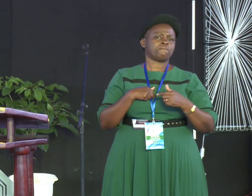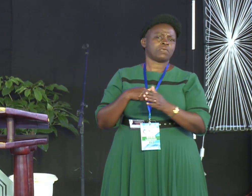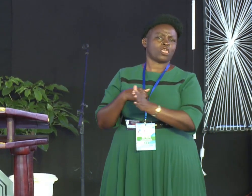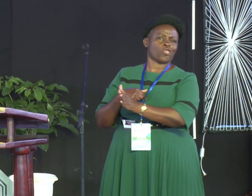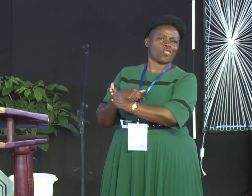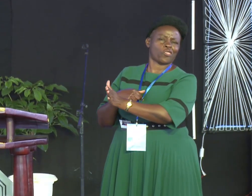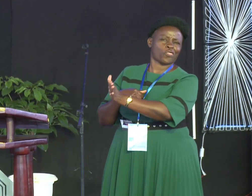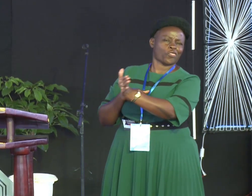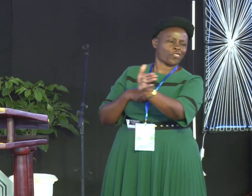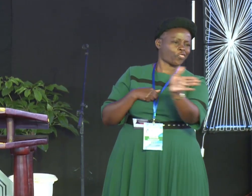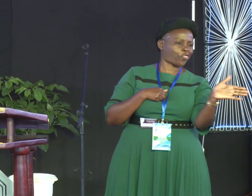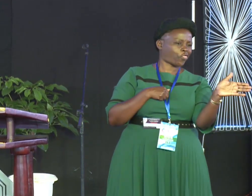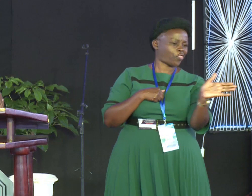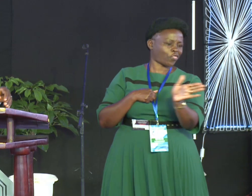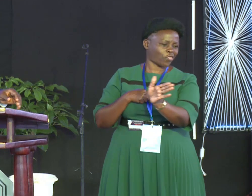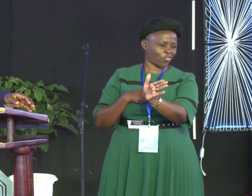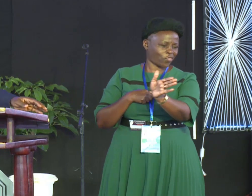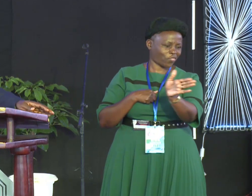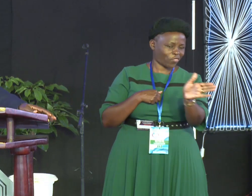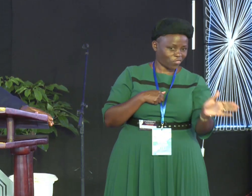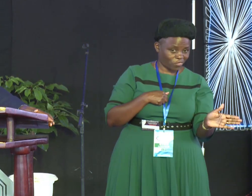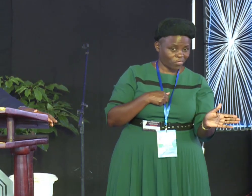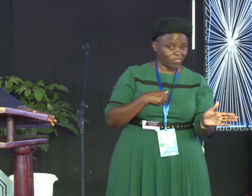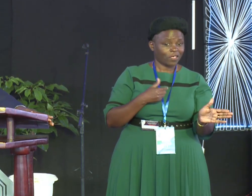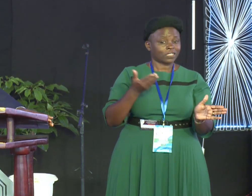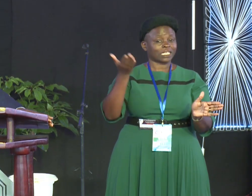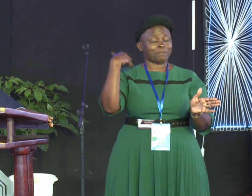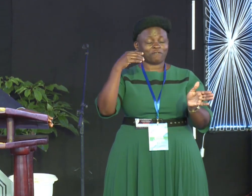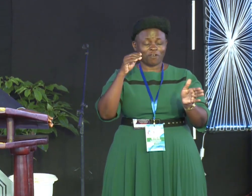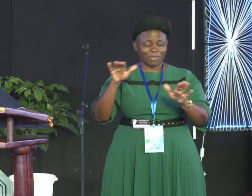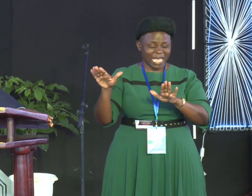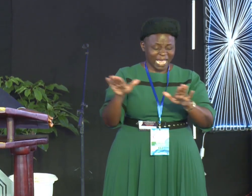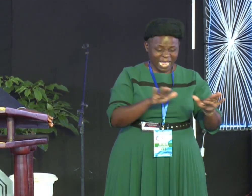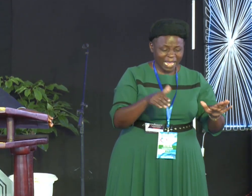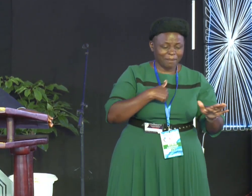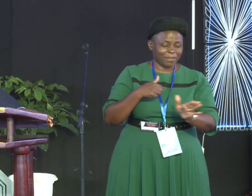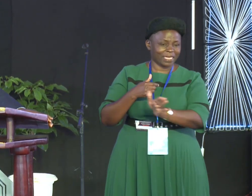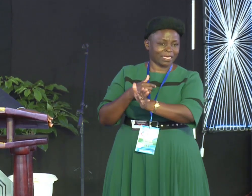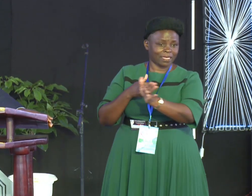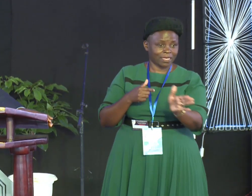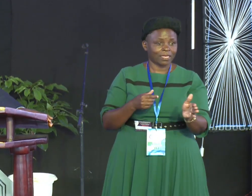in Psalm 119 and verse 67 says that before I was afflicted, I went astray.